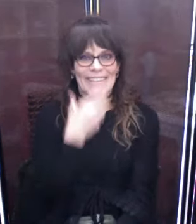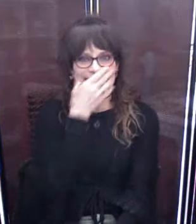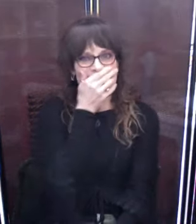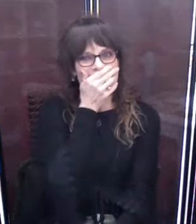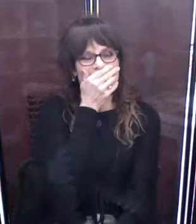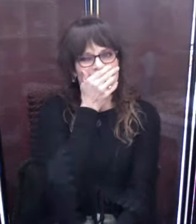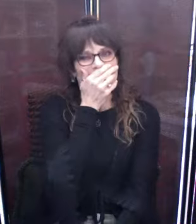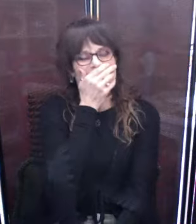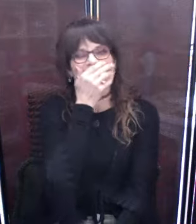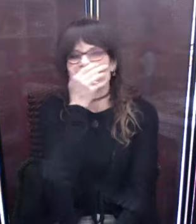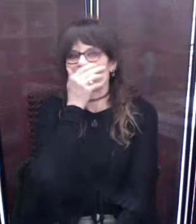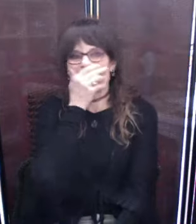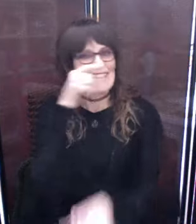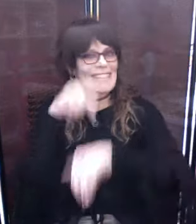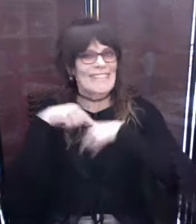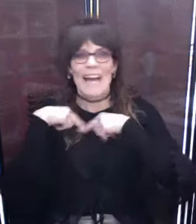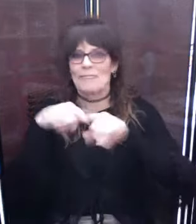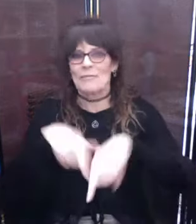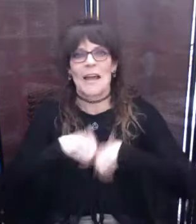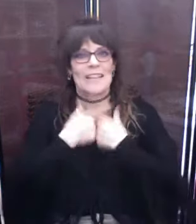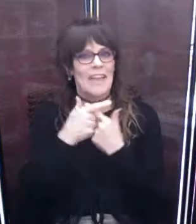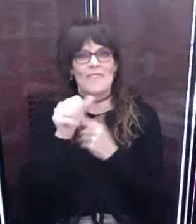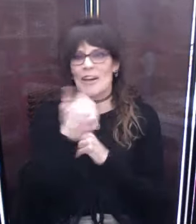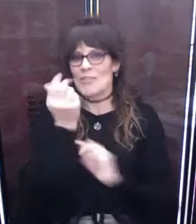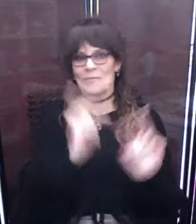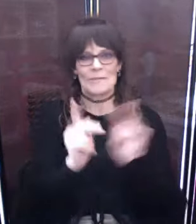At a time in my life when nobody was happy to see me anymore.